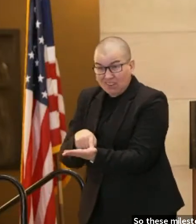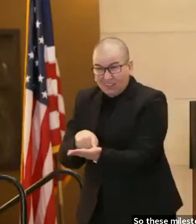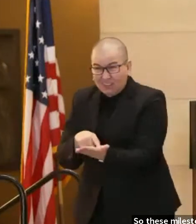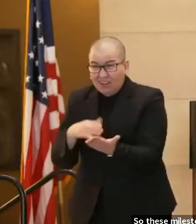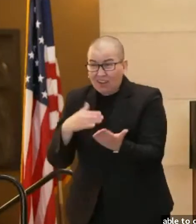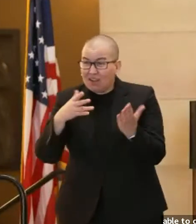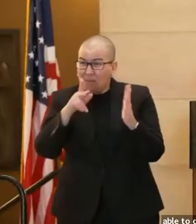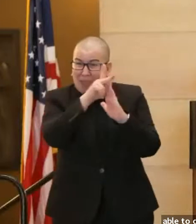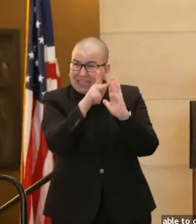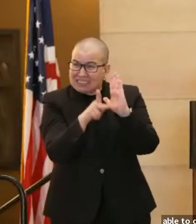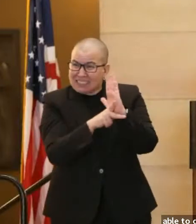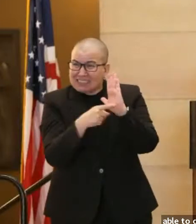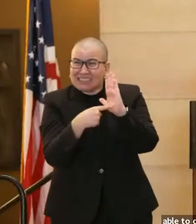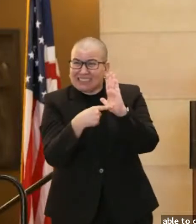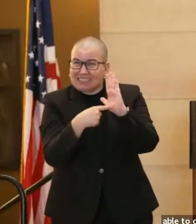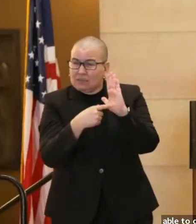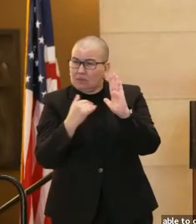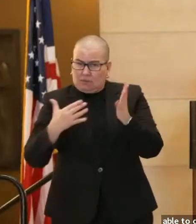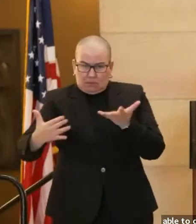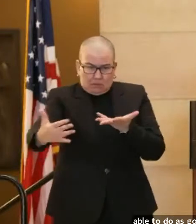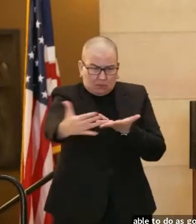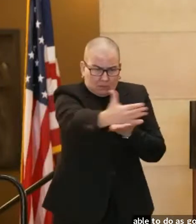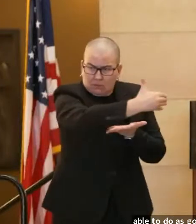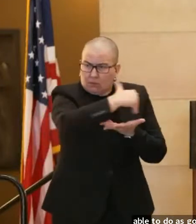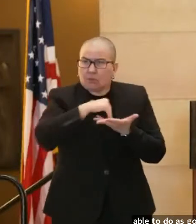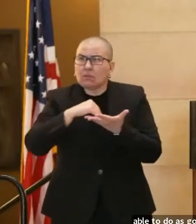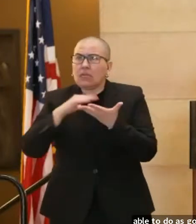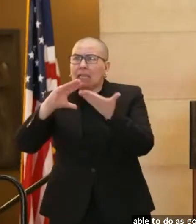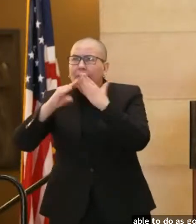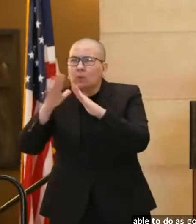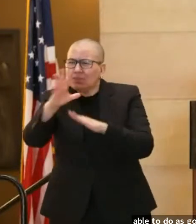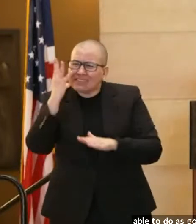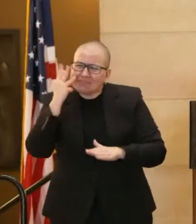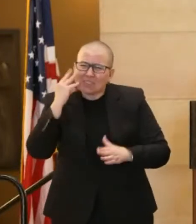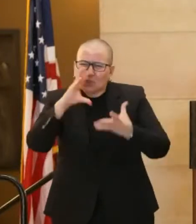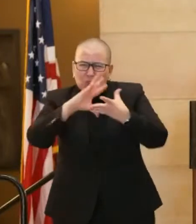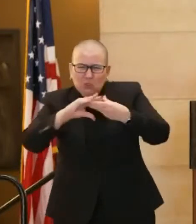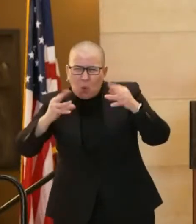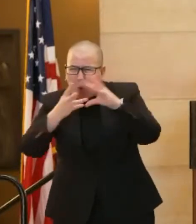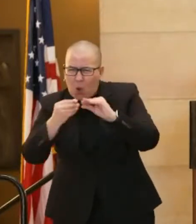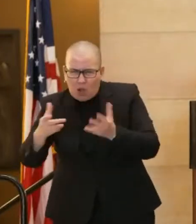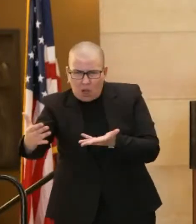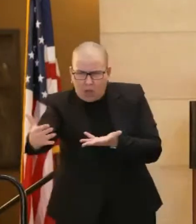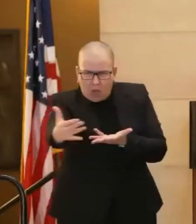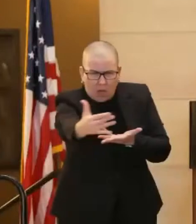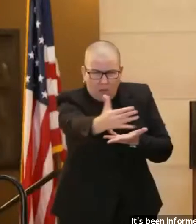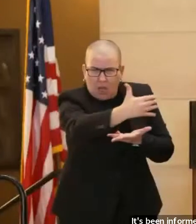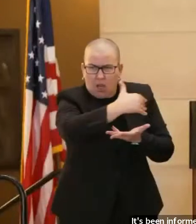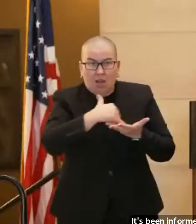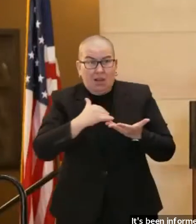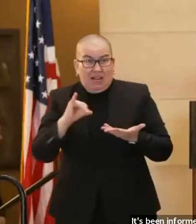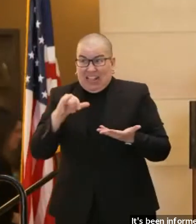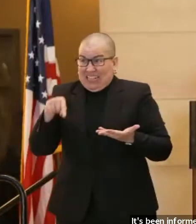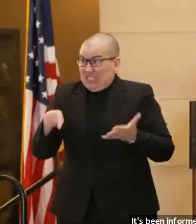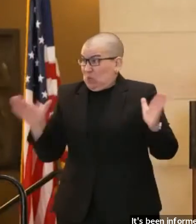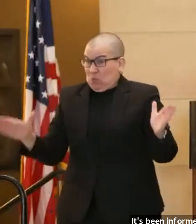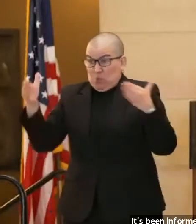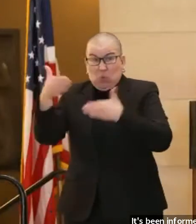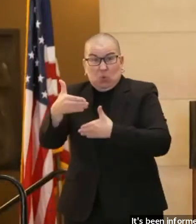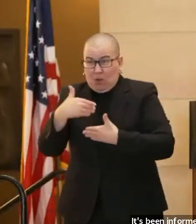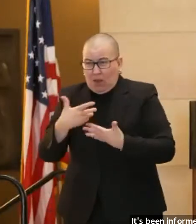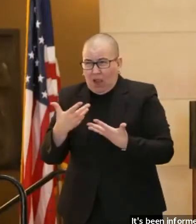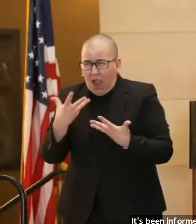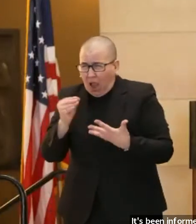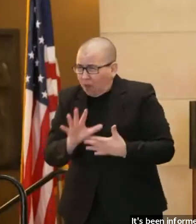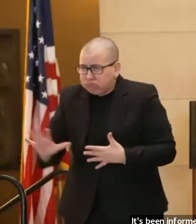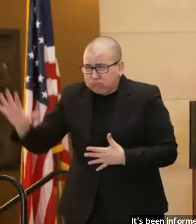been informed by community. It's been informed by the lived experience of the people in this rotunda and folks all across the state of